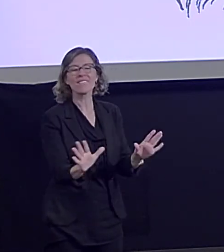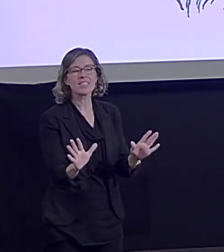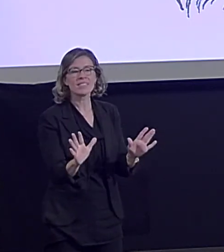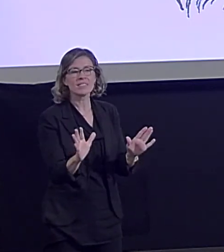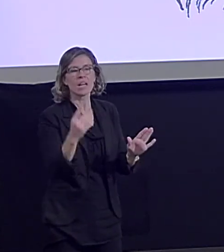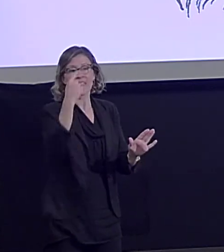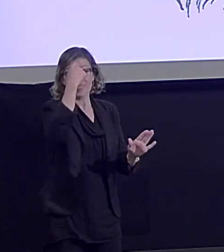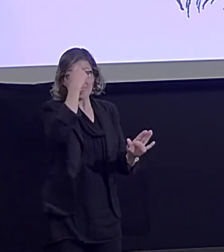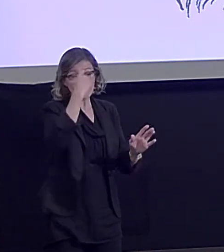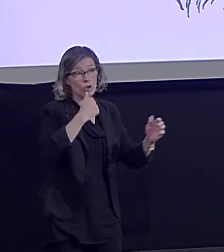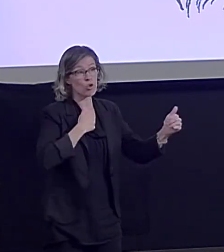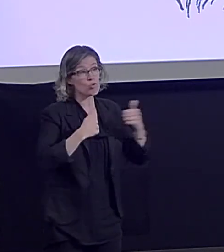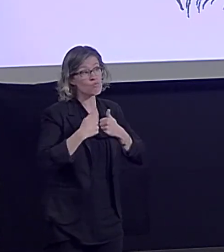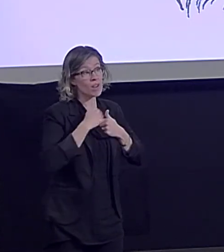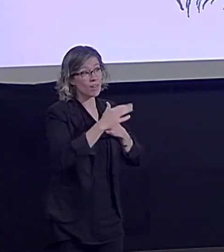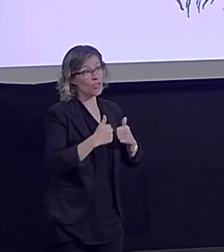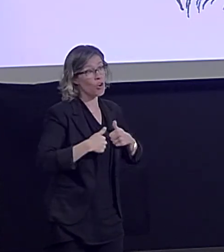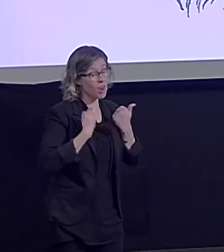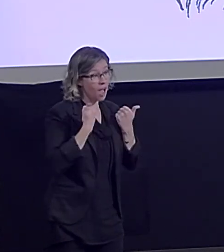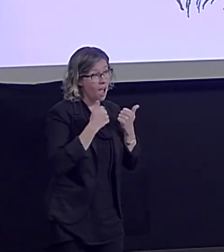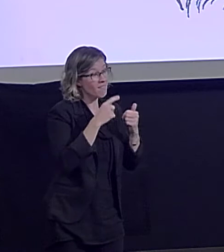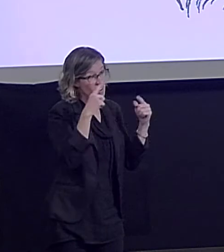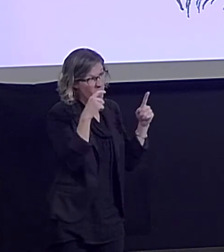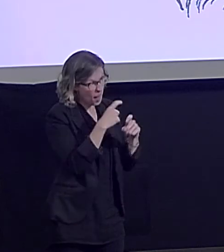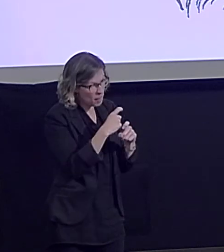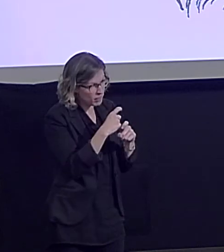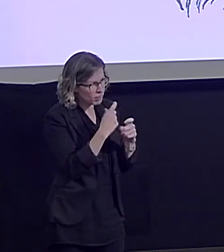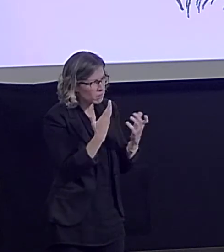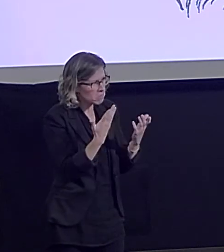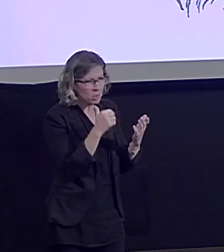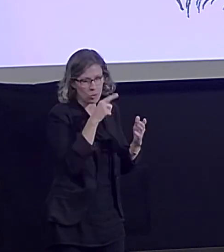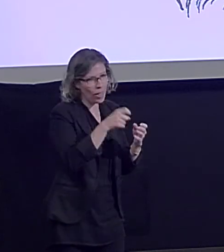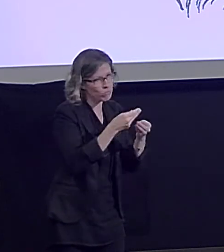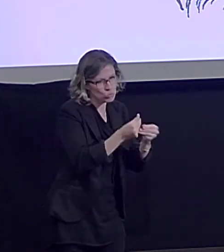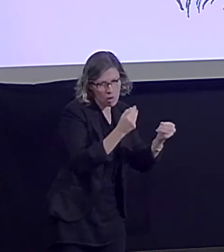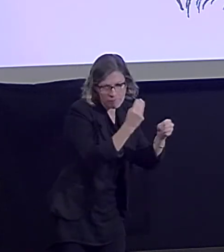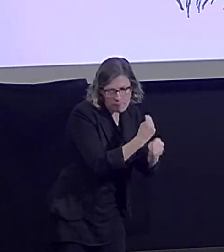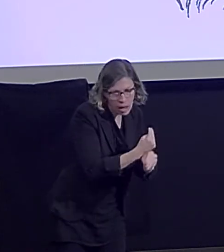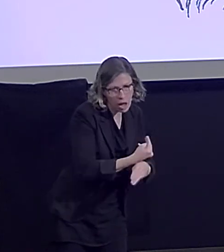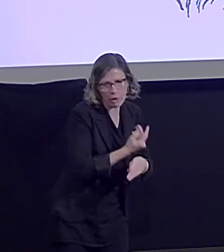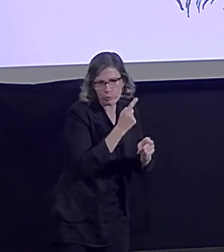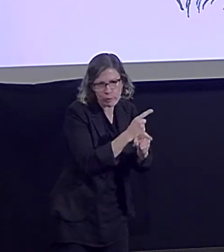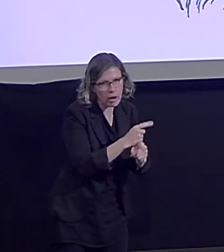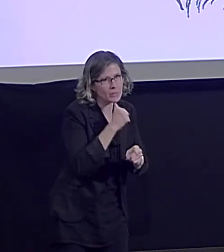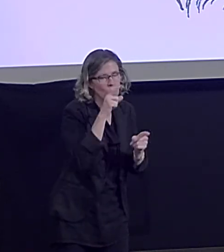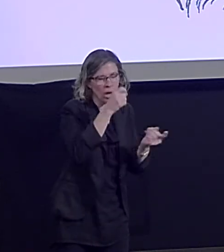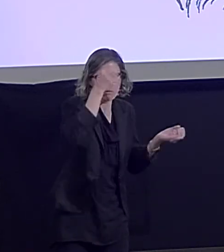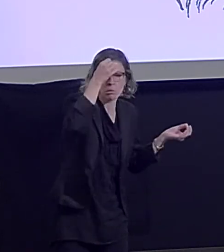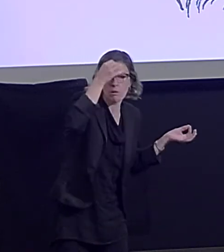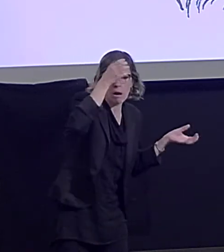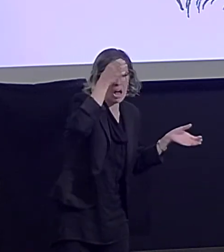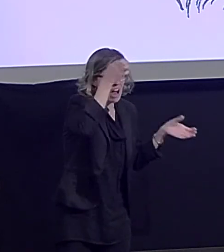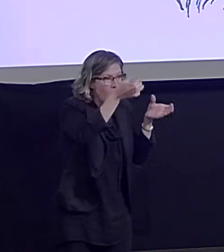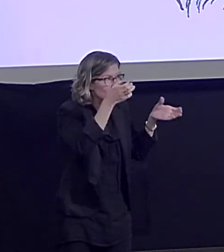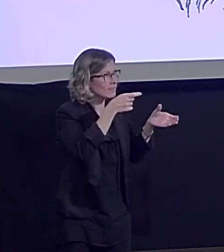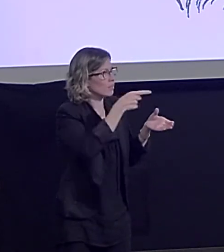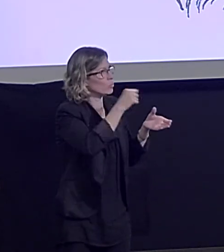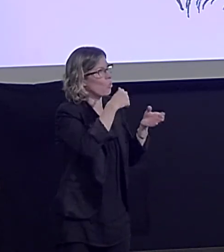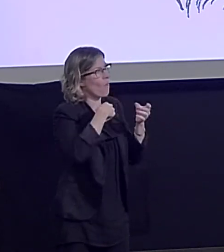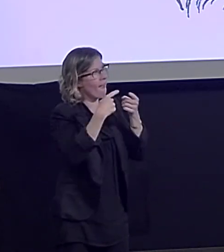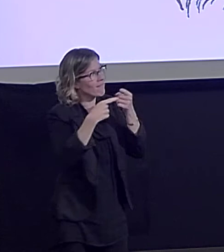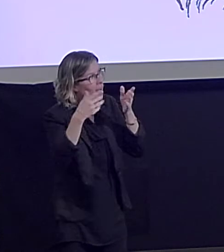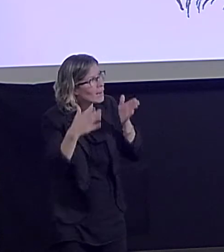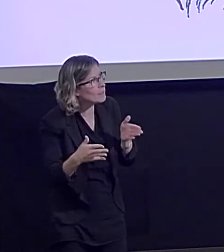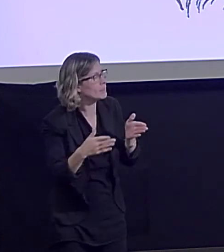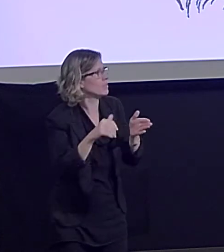complicated in the life of gorilla? They have not to solve mathematical problem, they have no conceptual problem, they have no enemy, they have not to organize